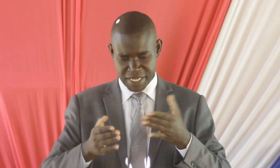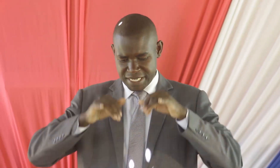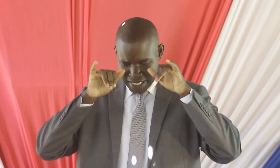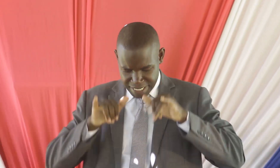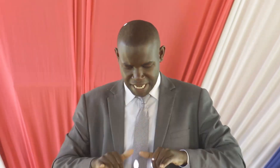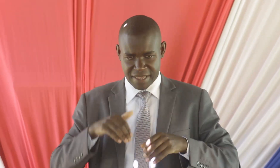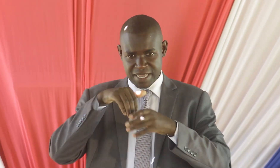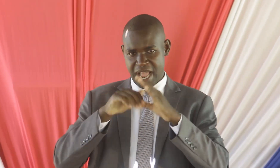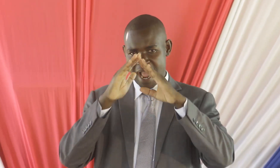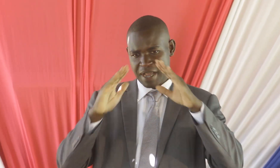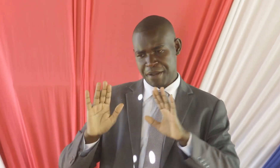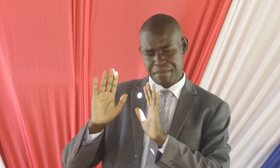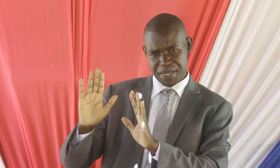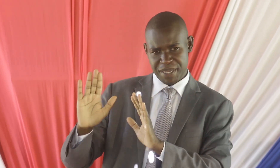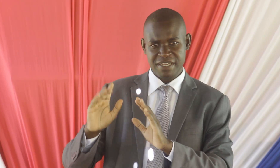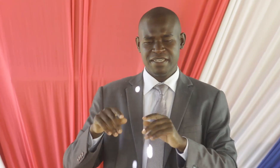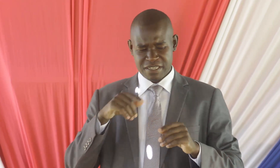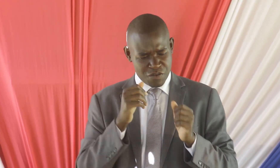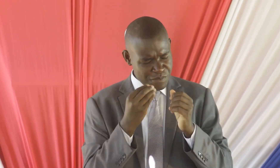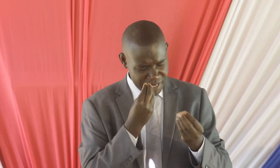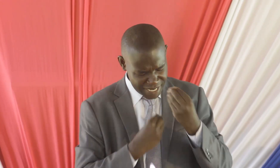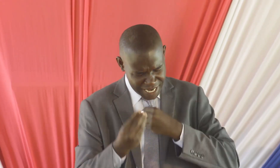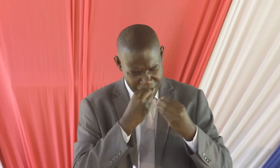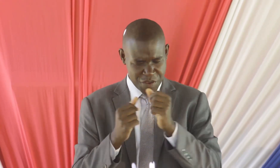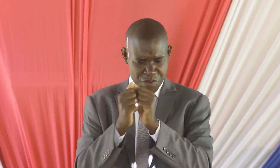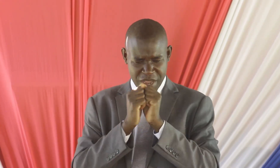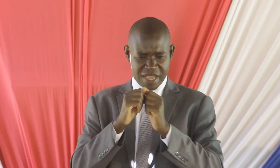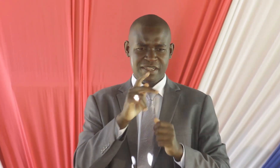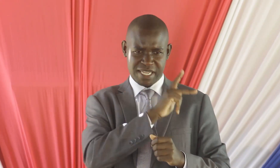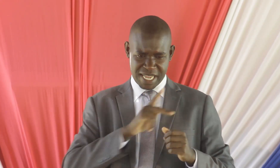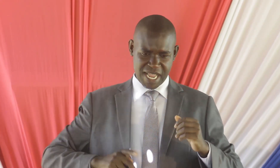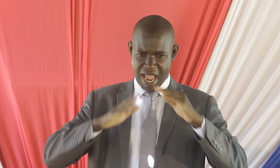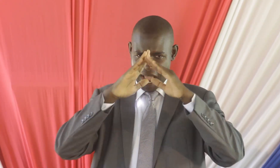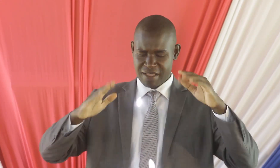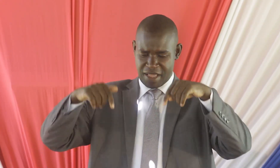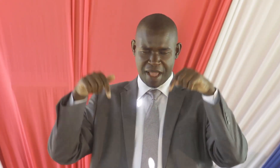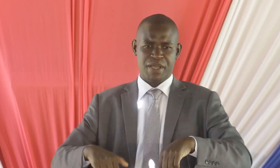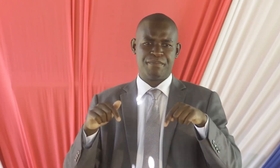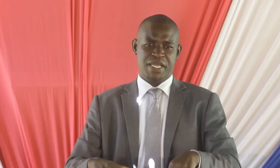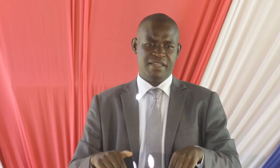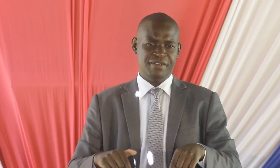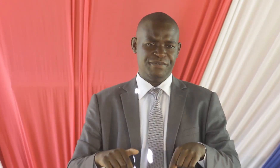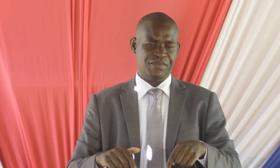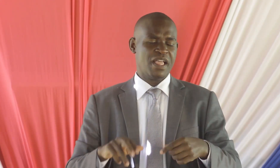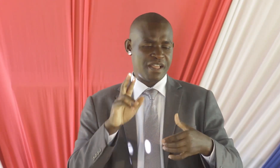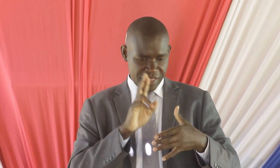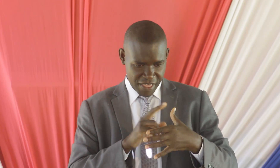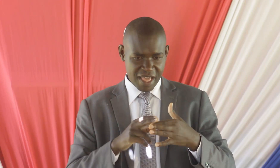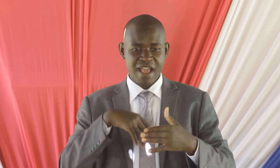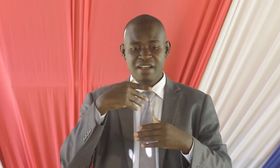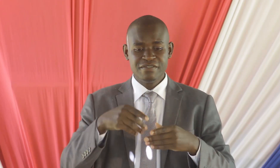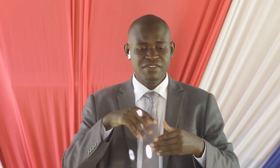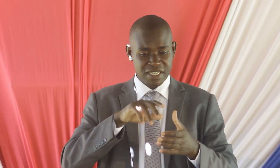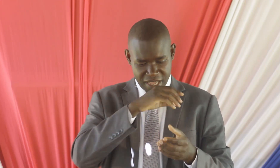Not any other thing. That's why he came and stayed in the house, eating with the king, with King David.